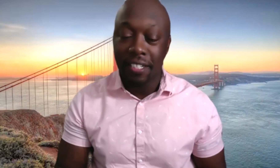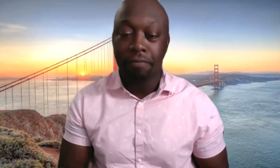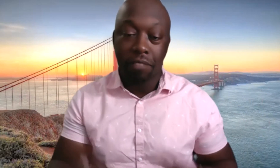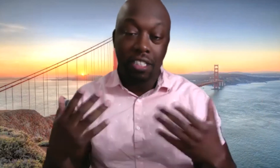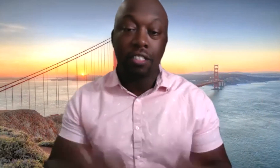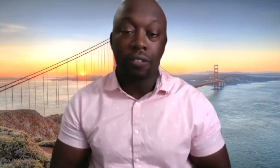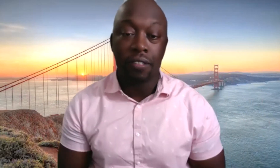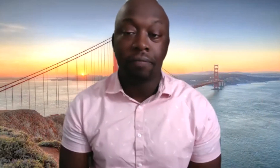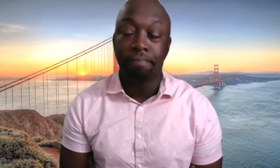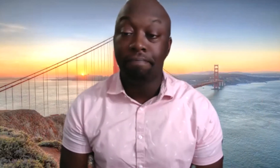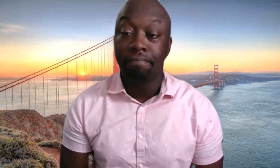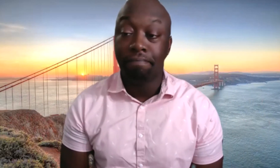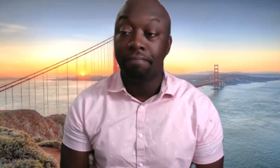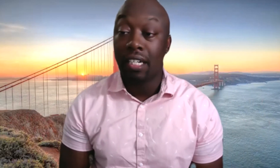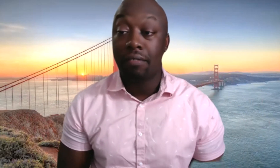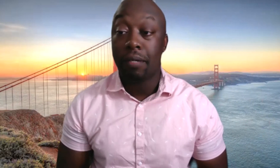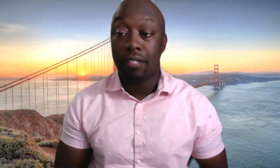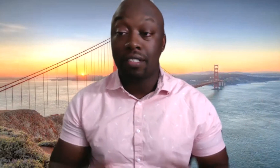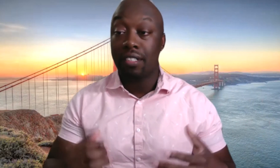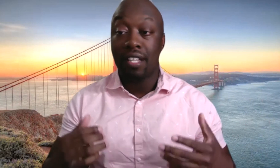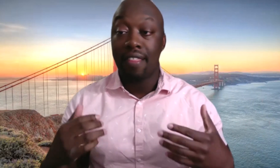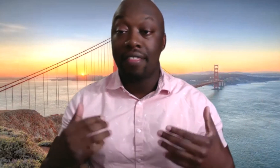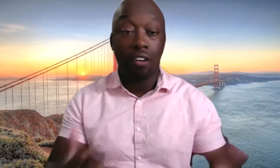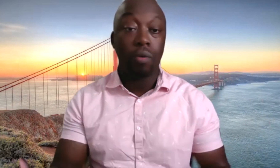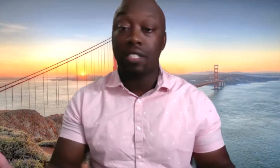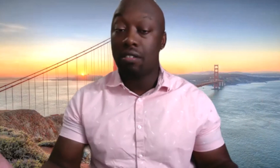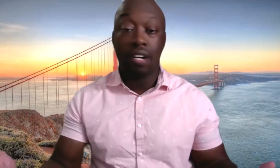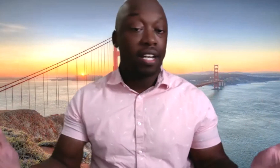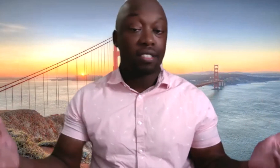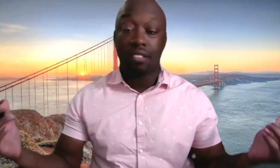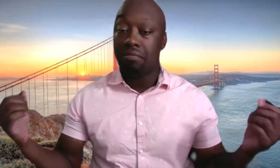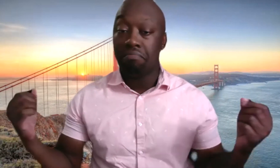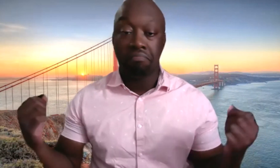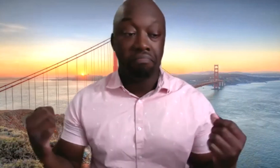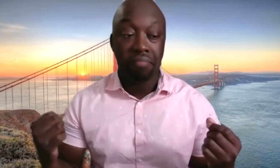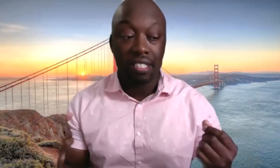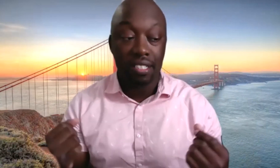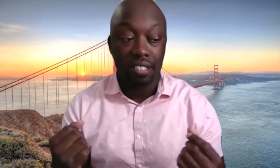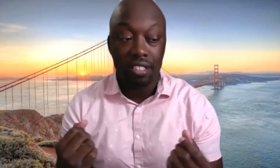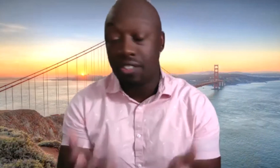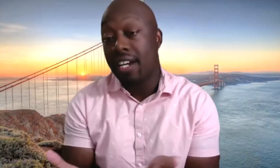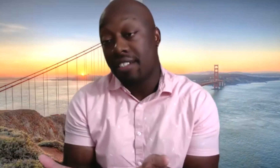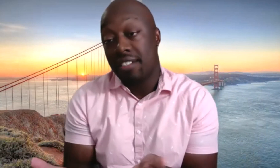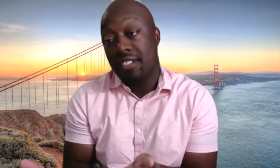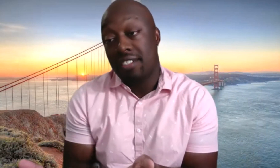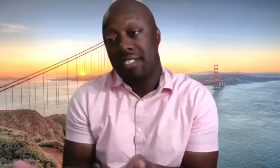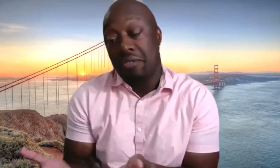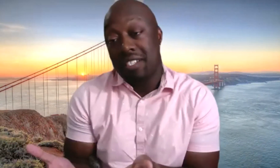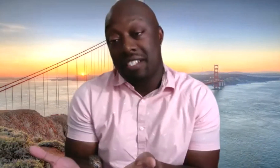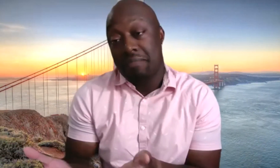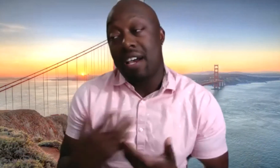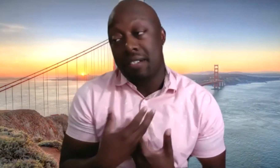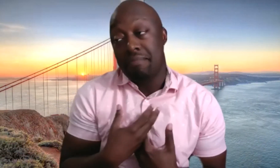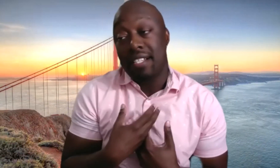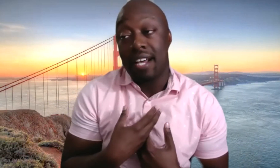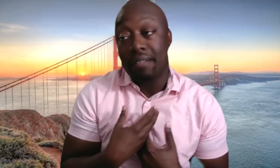doing it, continue. And remember, they're always correct. You're actually, this